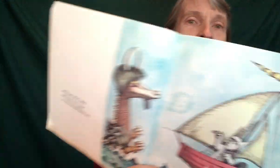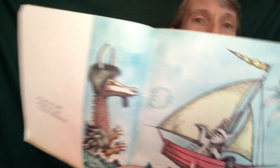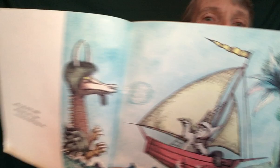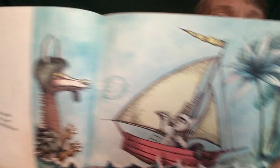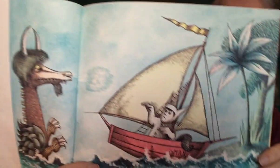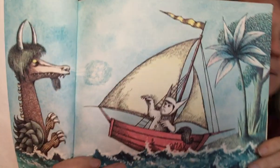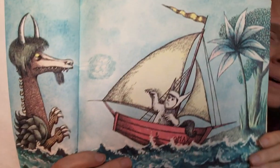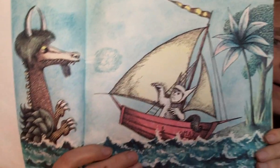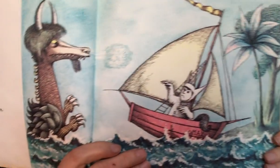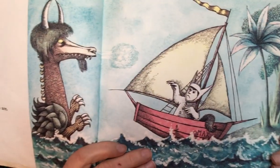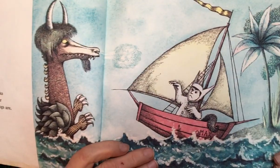Ooh.